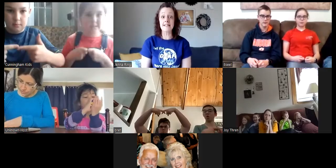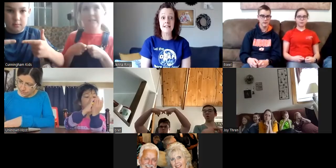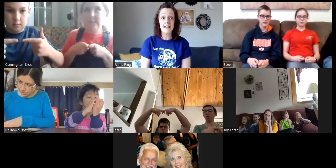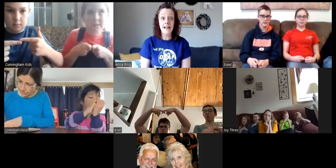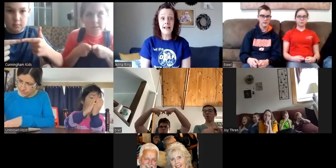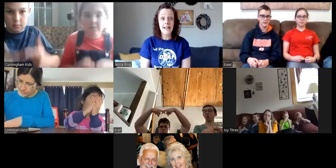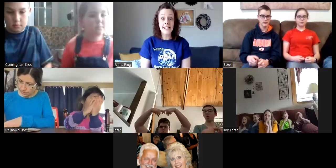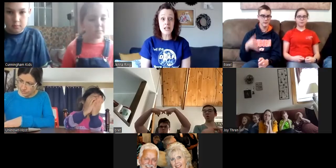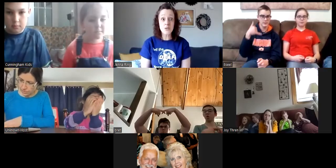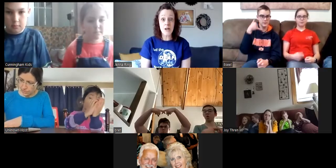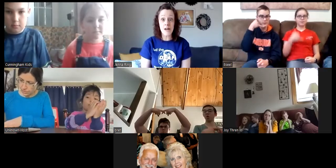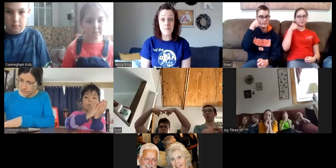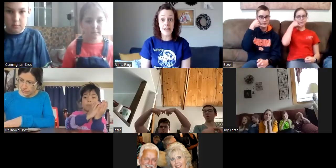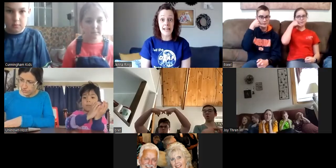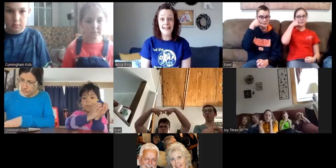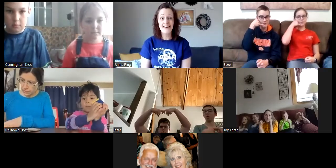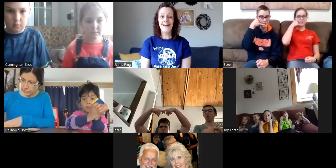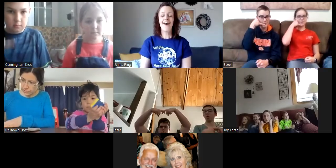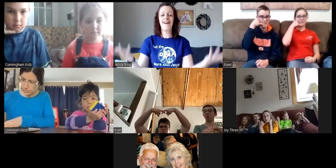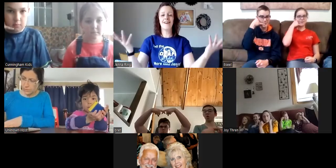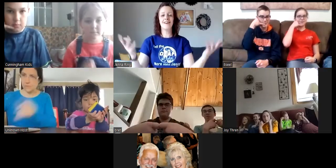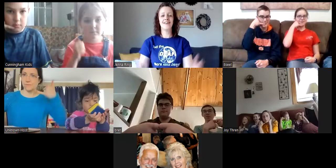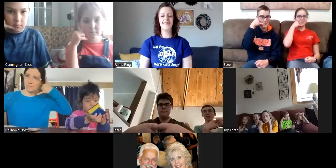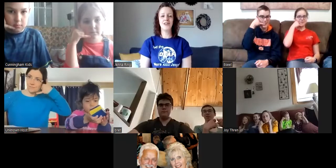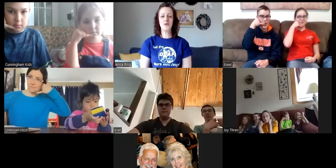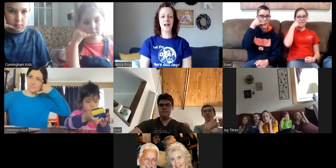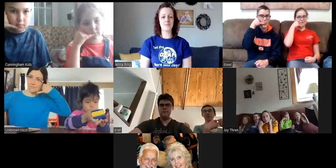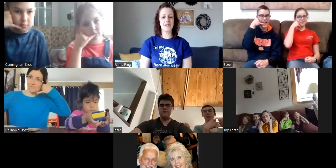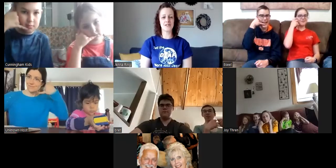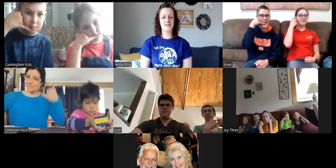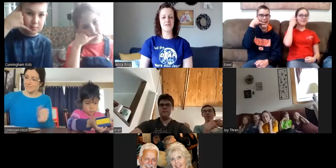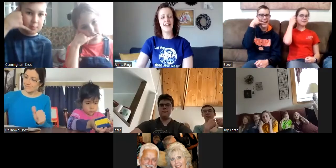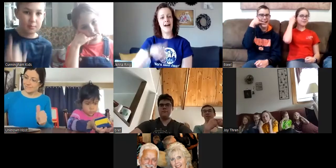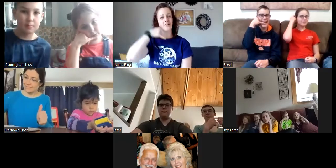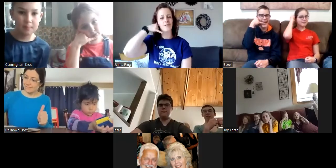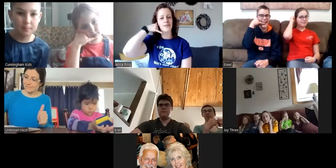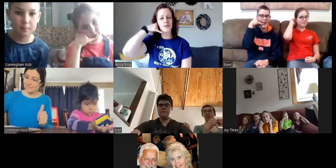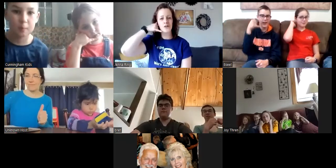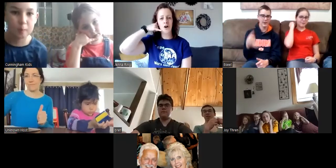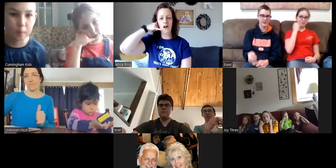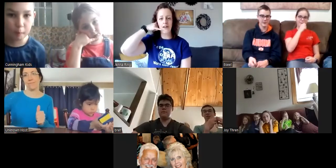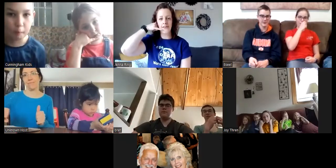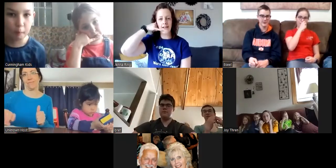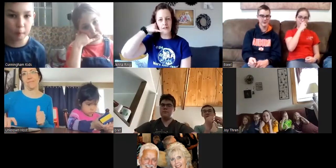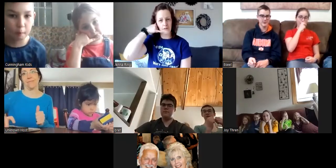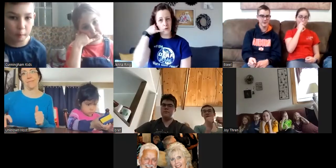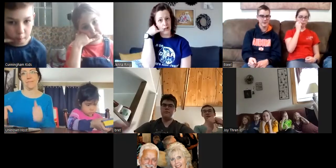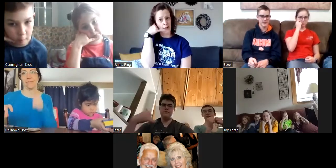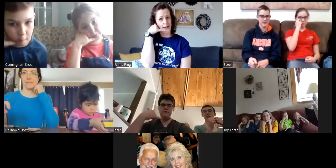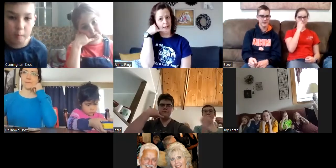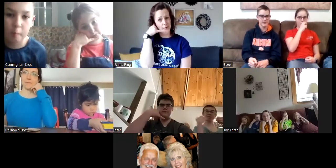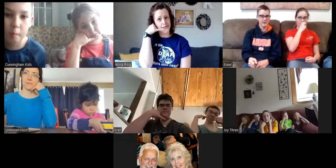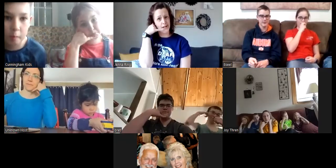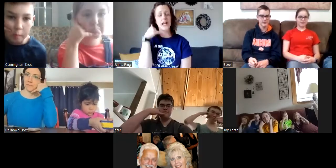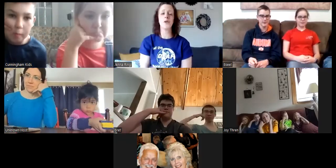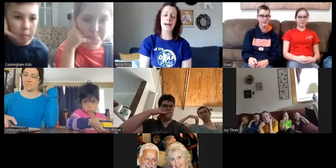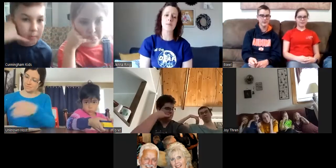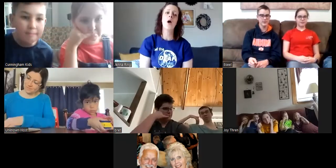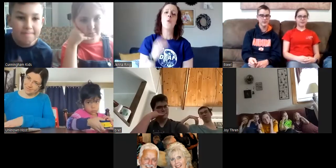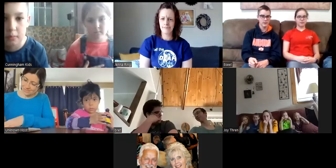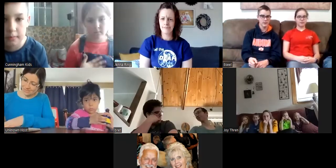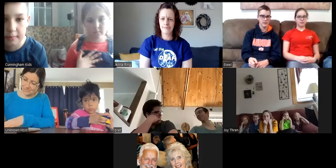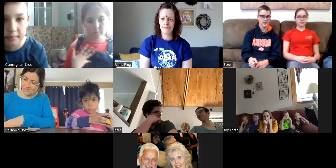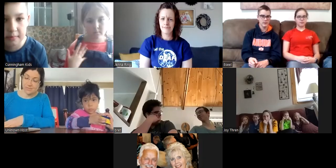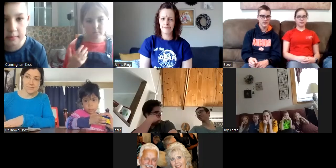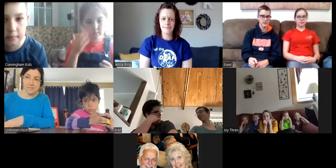telephone, guess what it might be? Oh, you guys must, yeah, you call on the telephone. Hello, hello, is anybody there